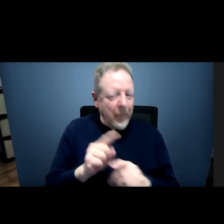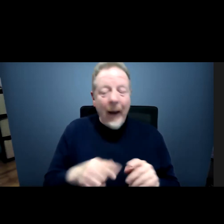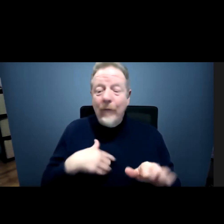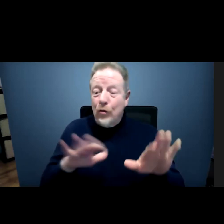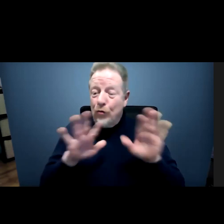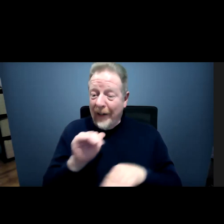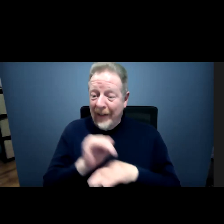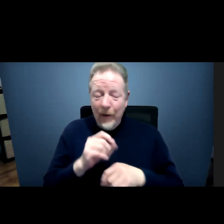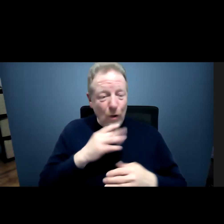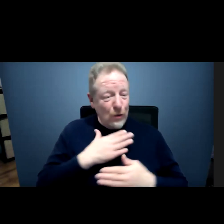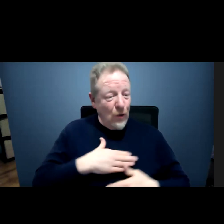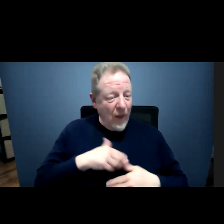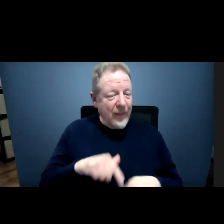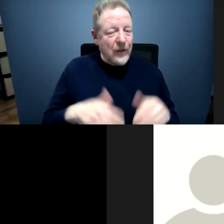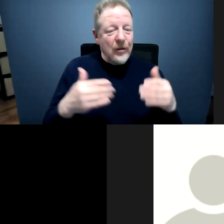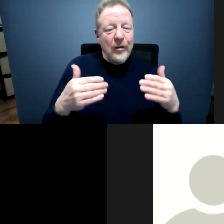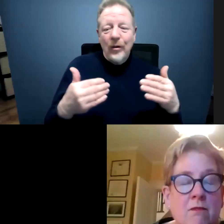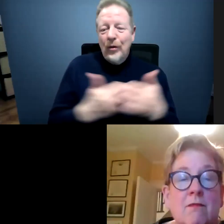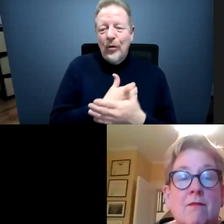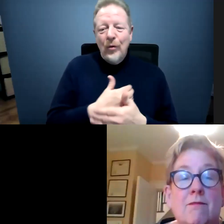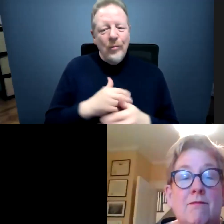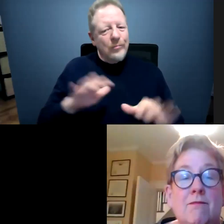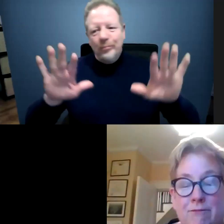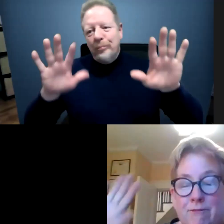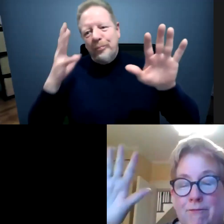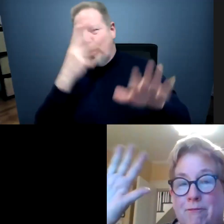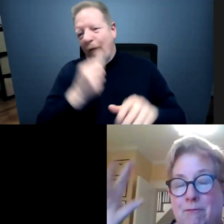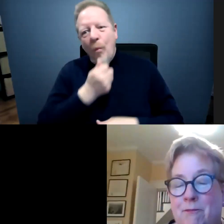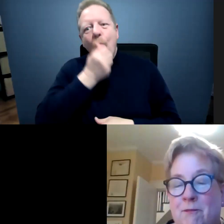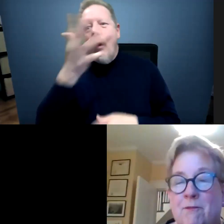enjoy this newfound spring weather. All right, take care. Bye, everyone.